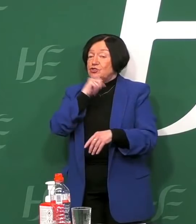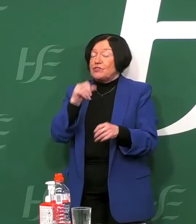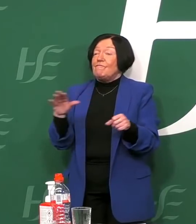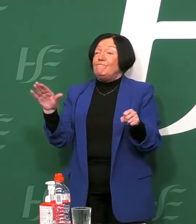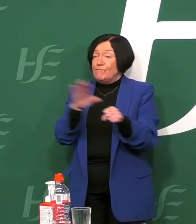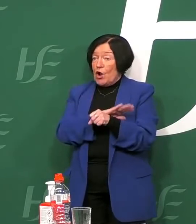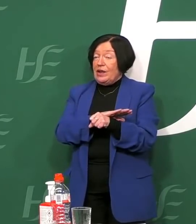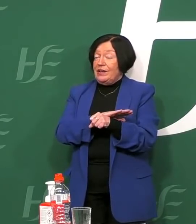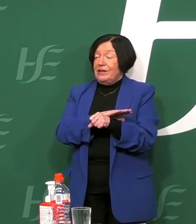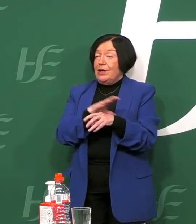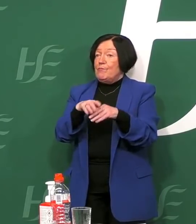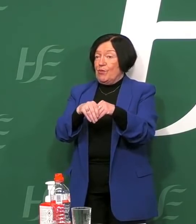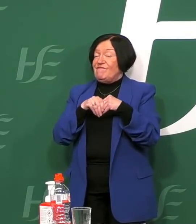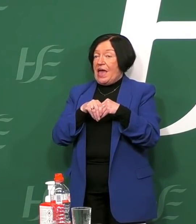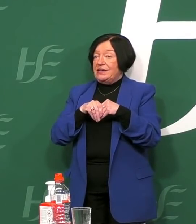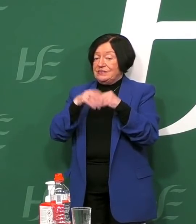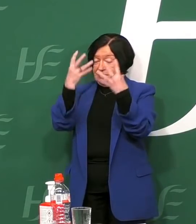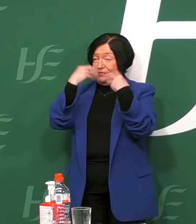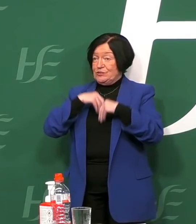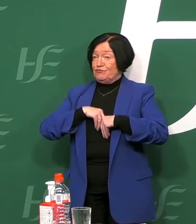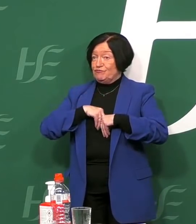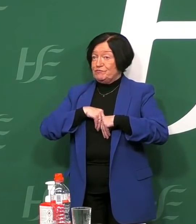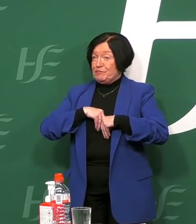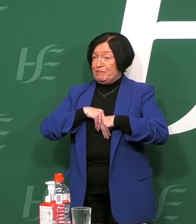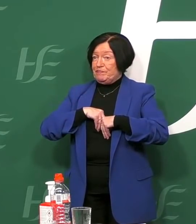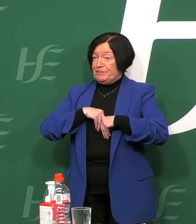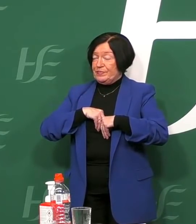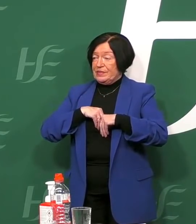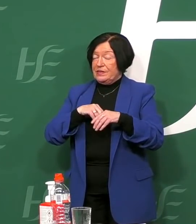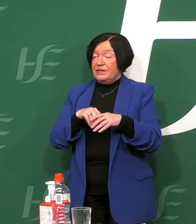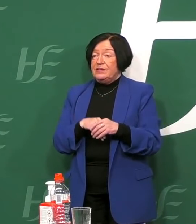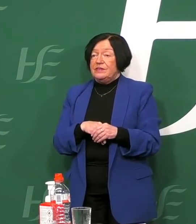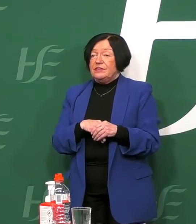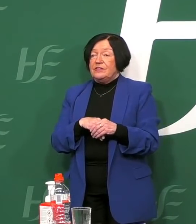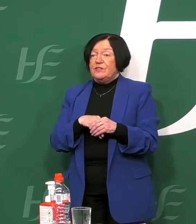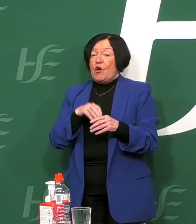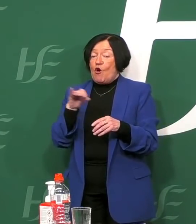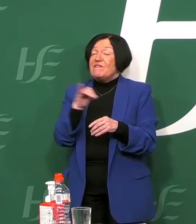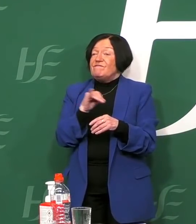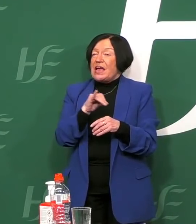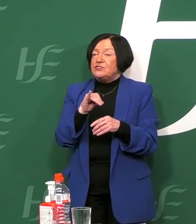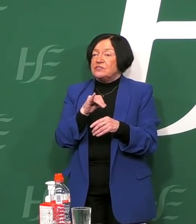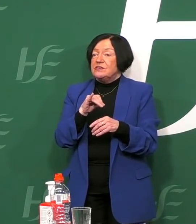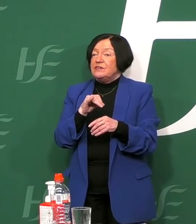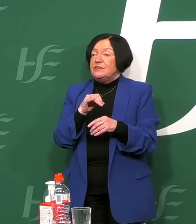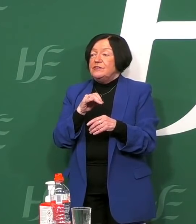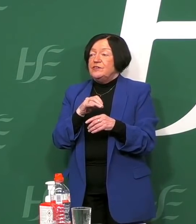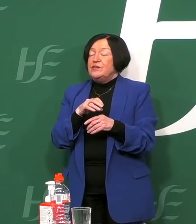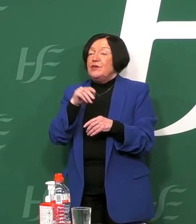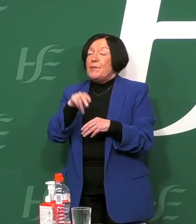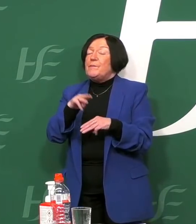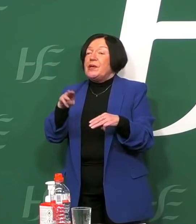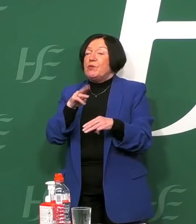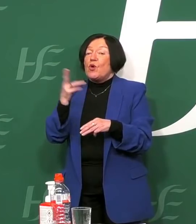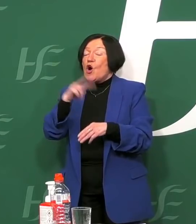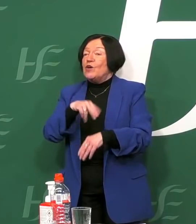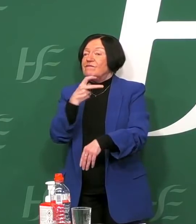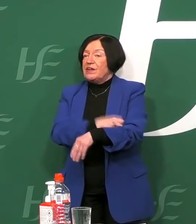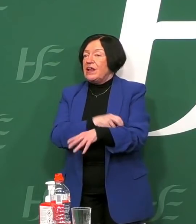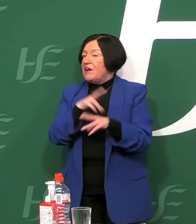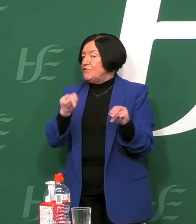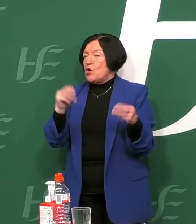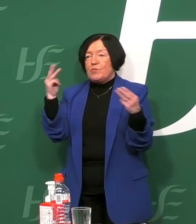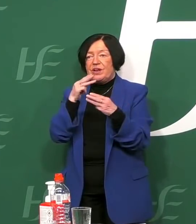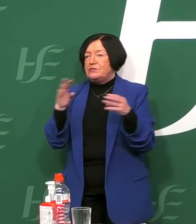completely prevent transmission, we know that prevent acquisition or infection from the virus. People who are unvaccinated have no